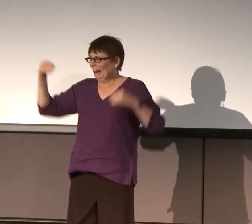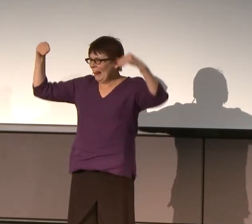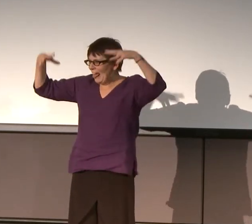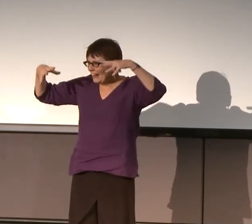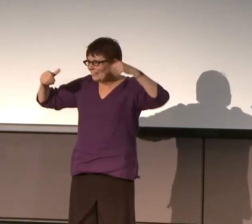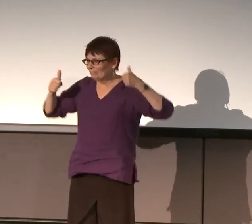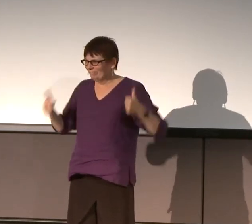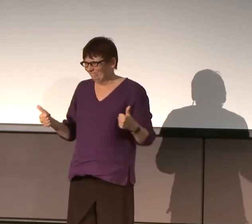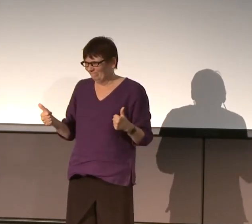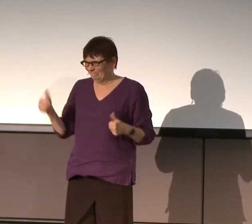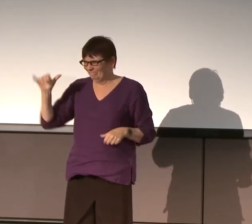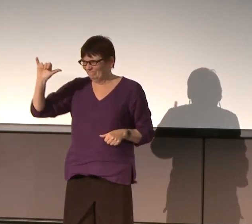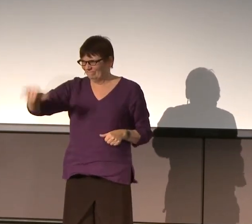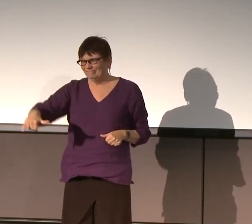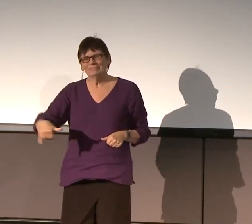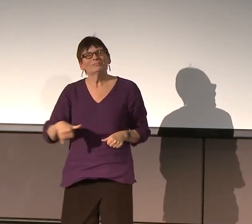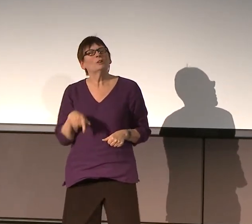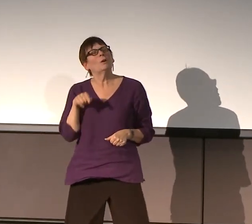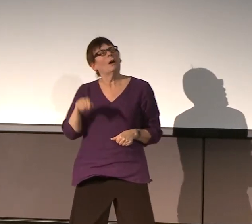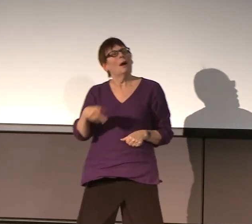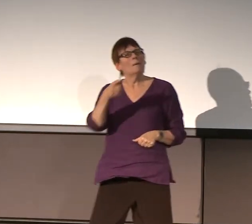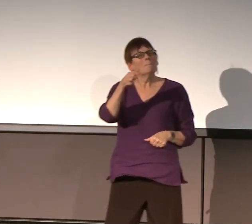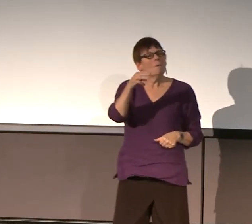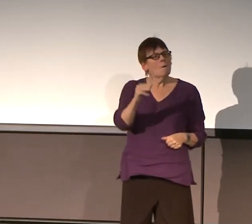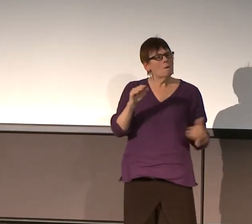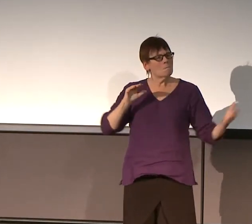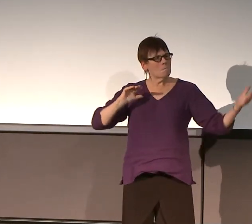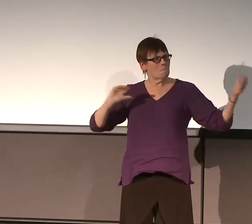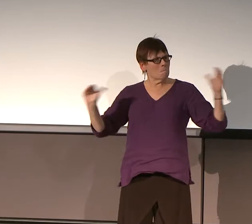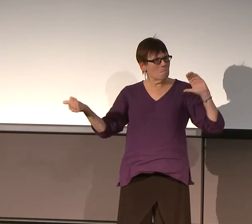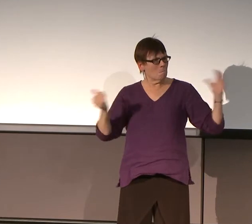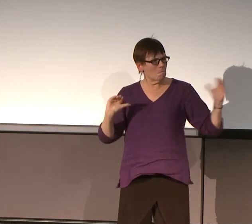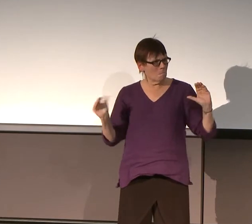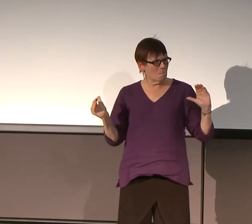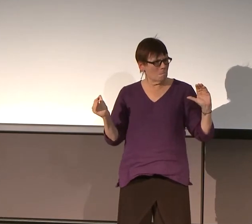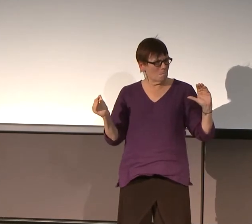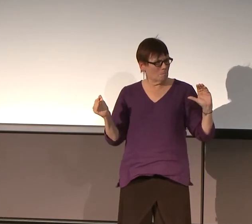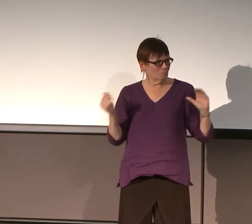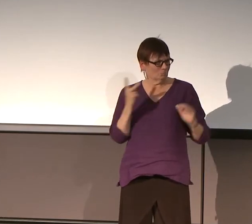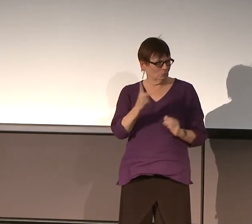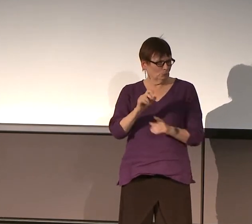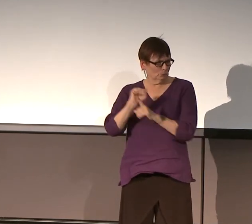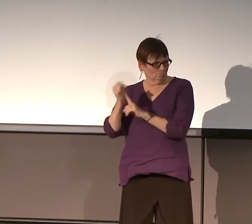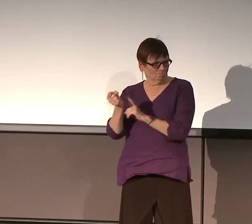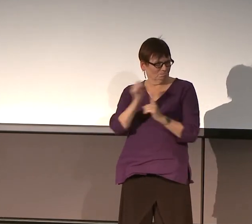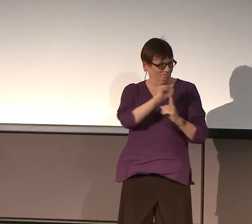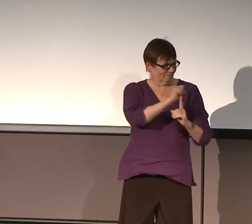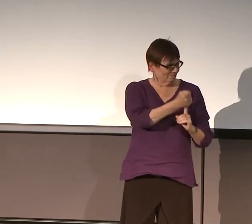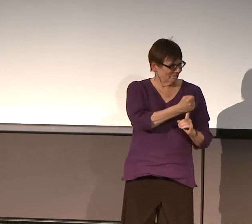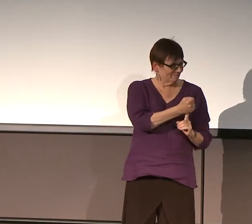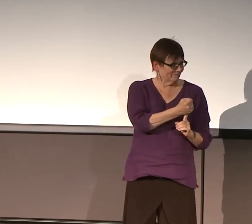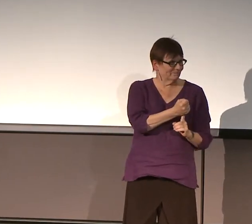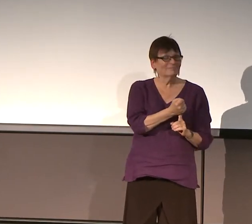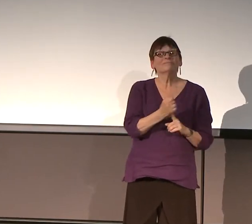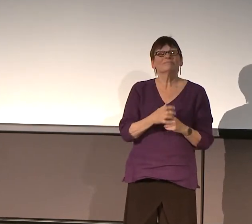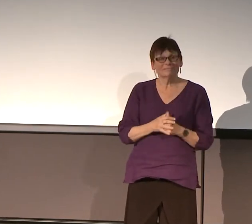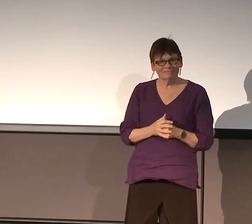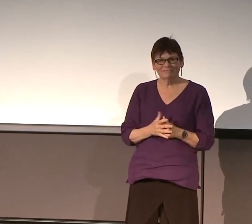share and talk in great light. This poem compares those two situations.